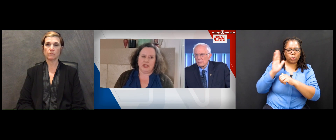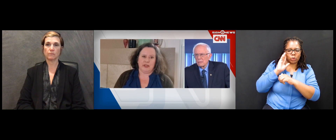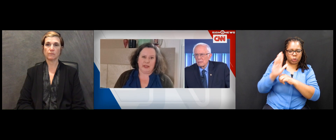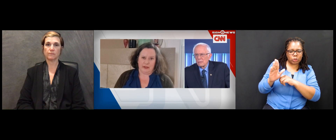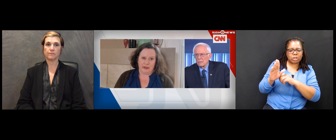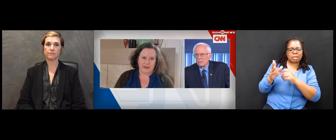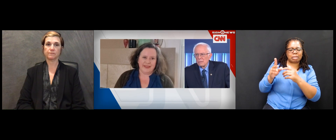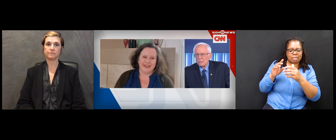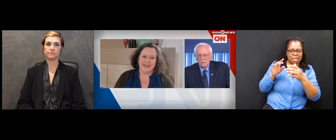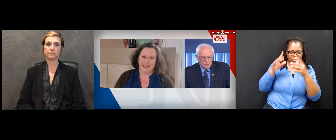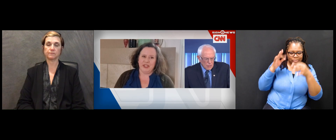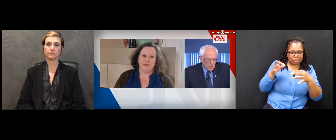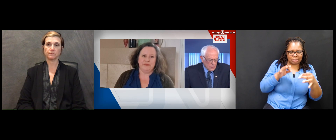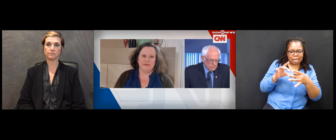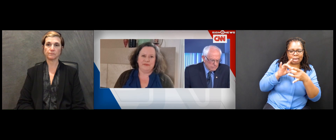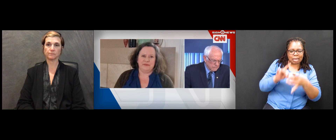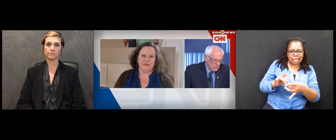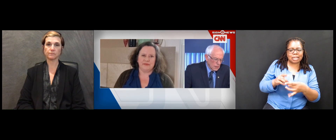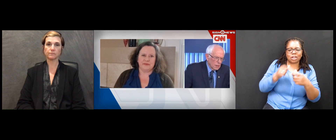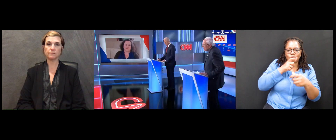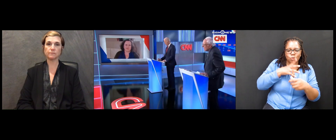and financial health? Thank you.